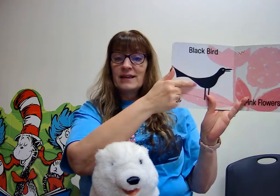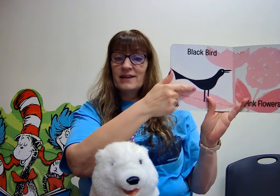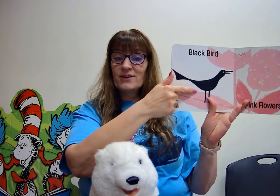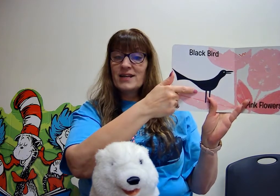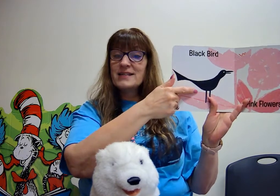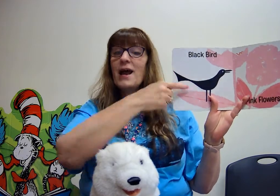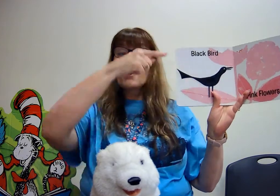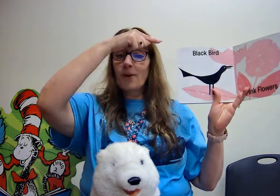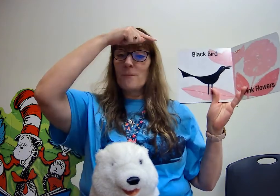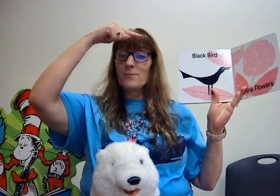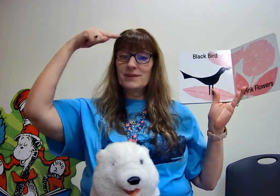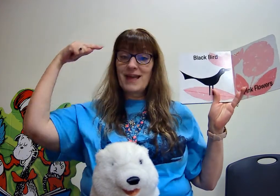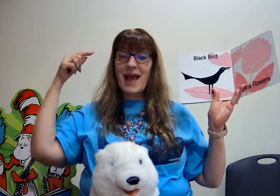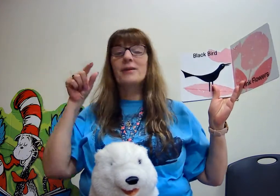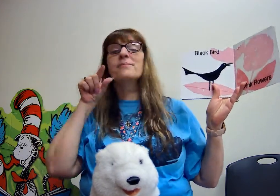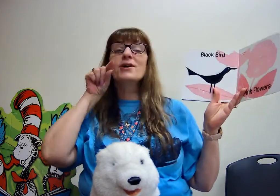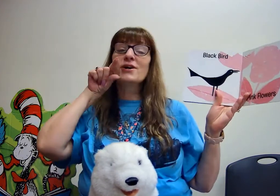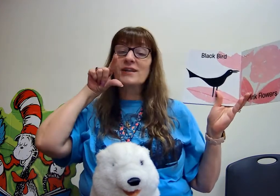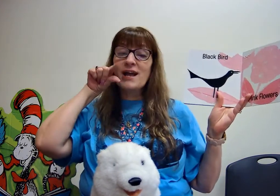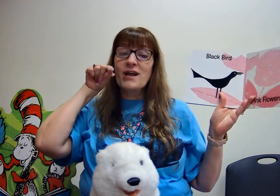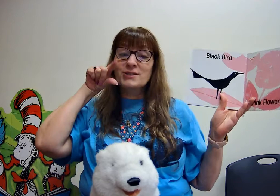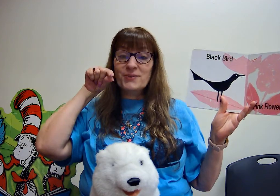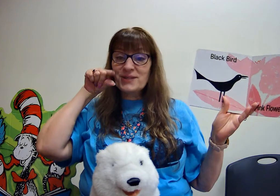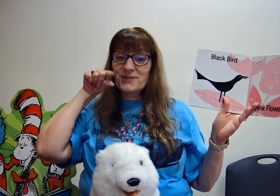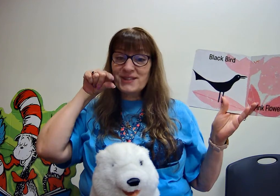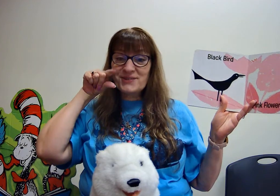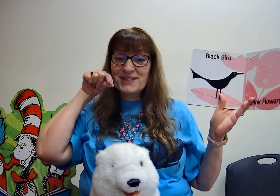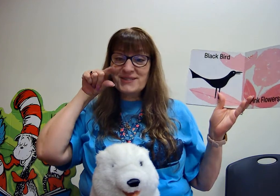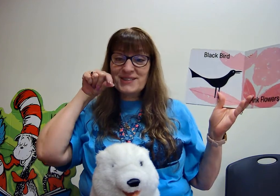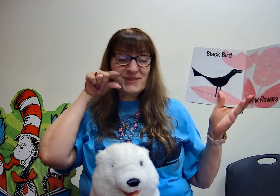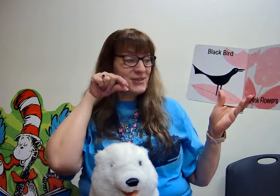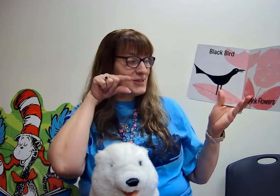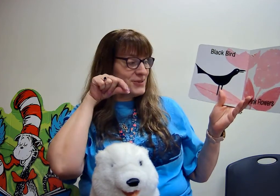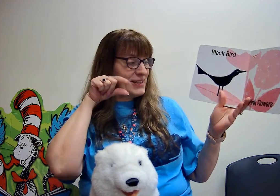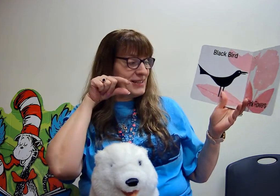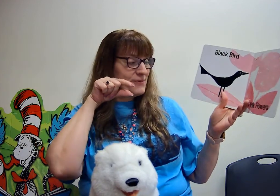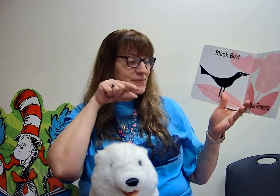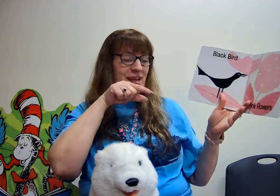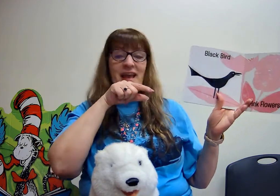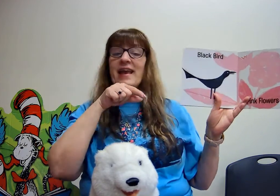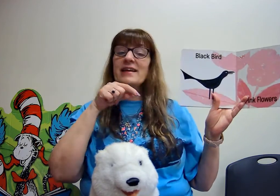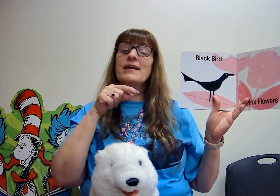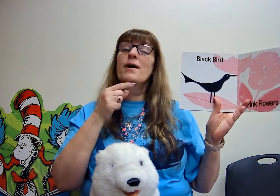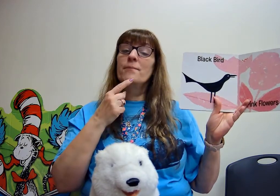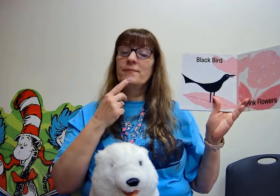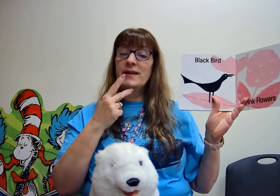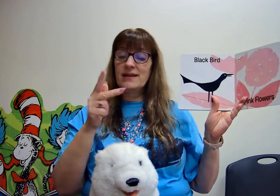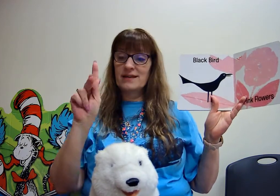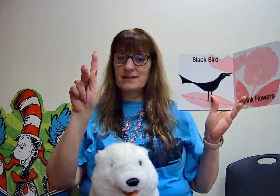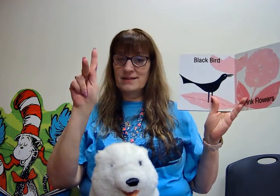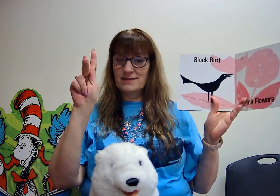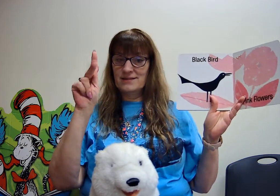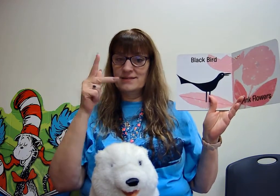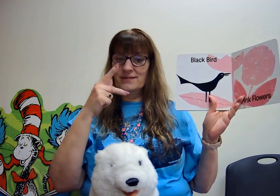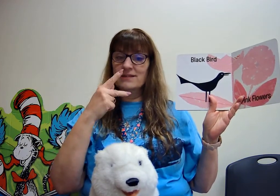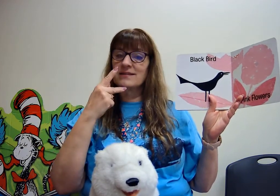Here is our black bird. Tweet, tweet, tweet, tweet, tweet, tweet, tweet. And pink. Like